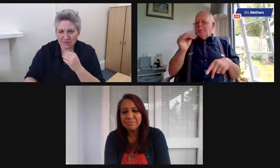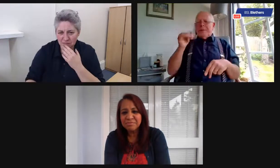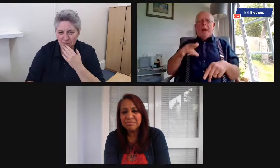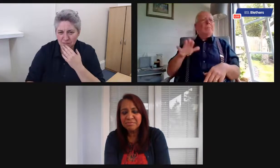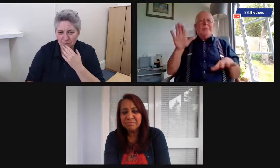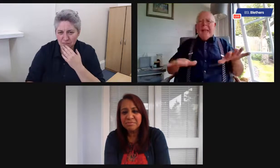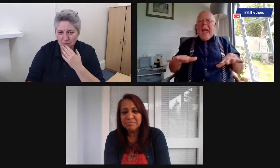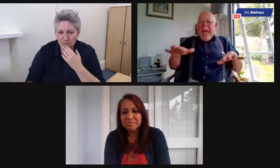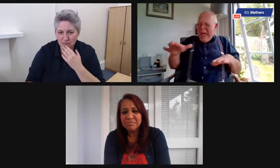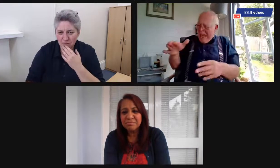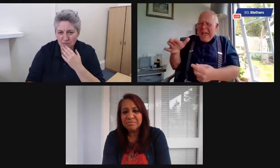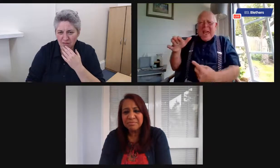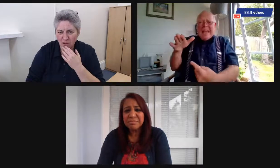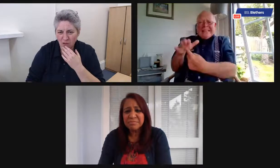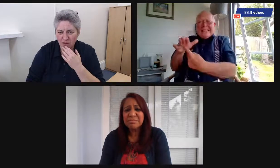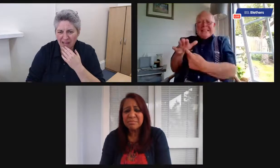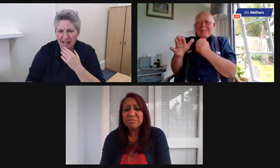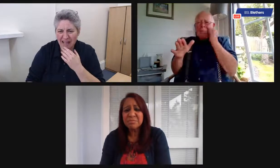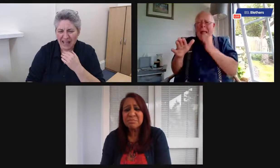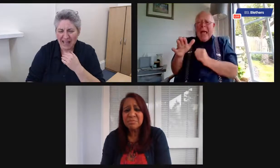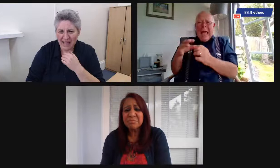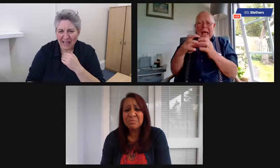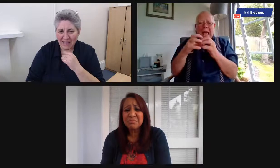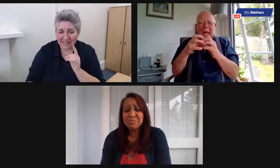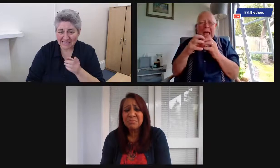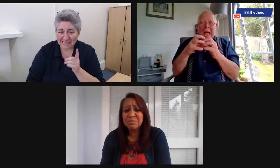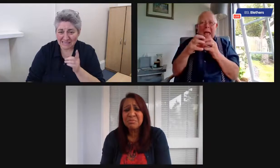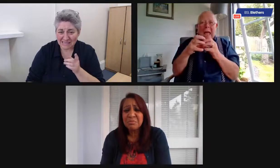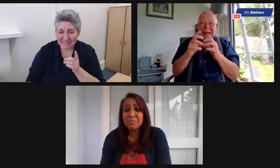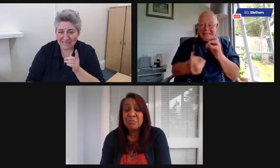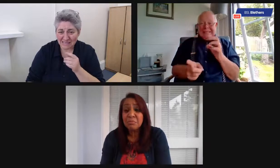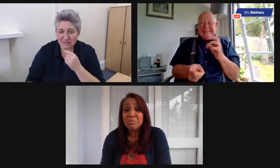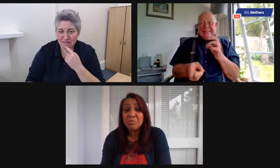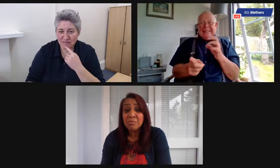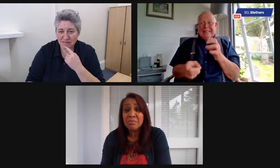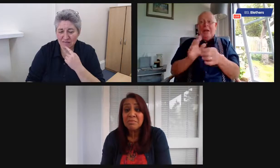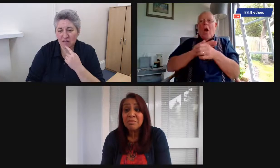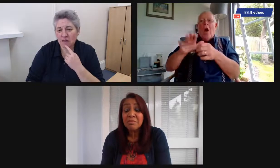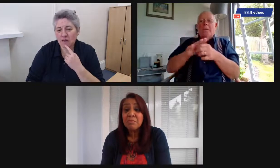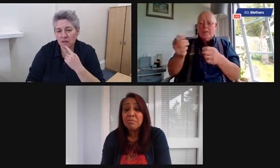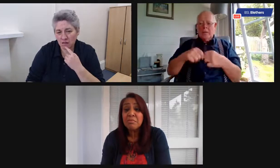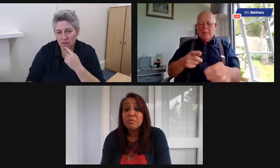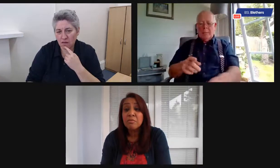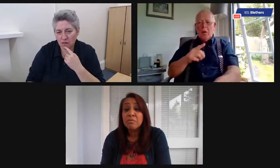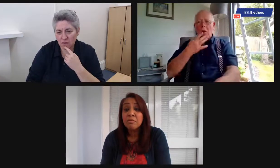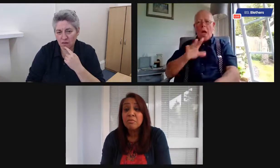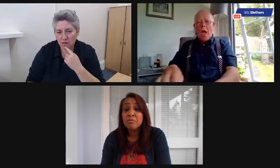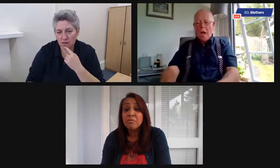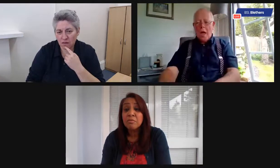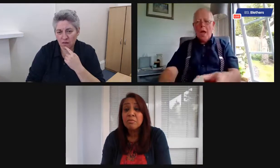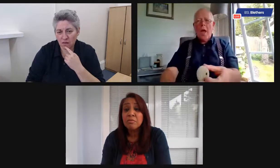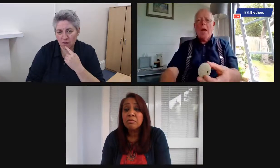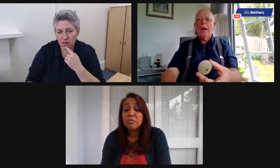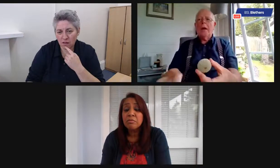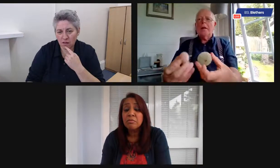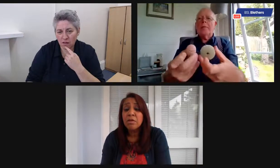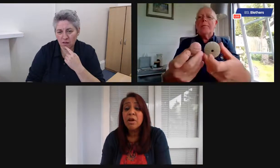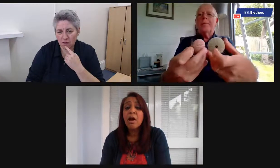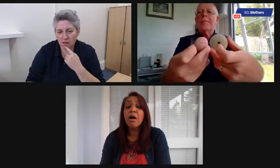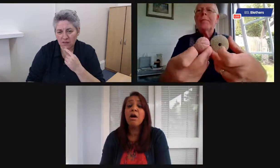You find them on the sea, on beaches abroad. If you step on something, a little kind of black round shape under the water, it'll Particularly be something